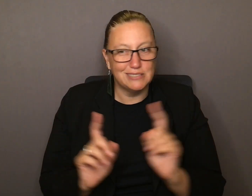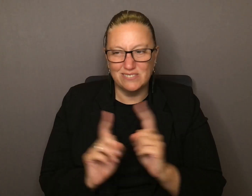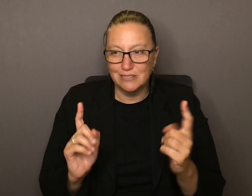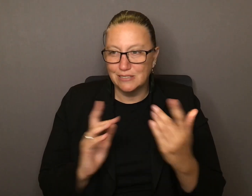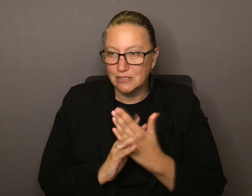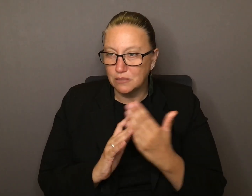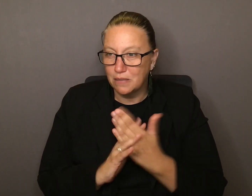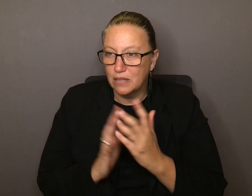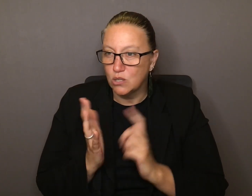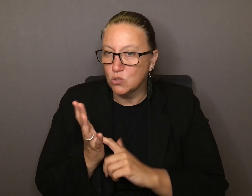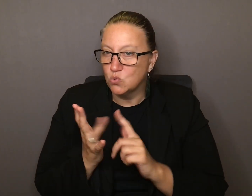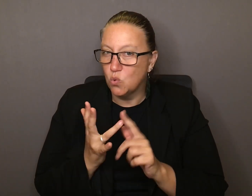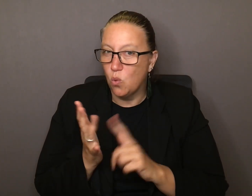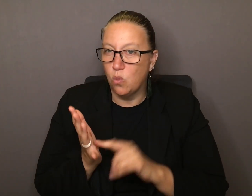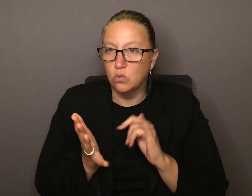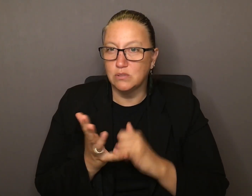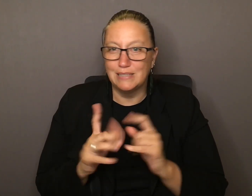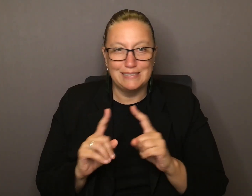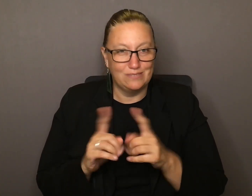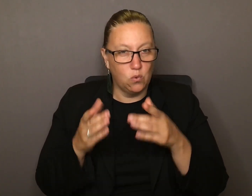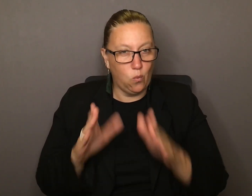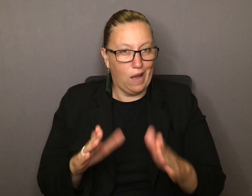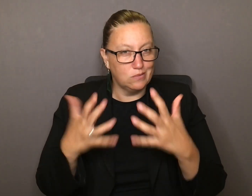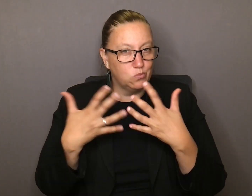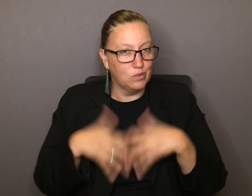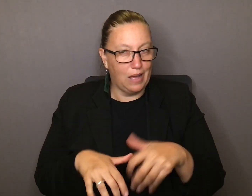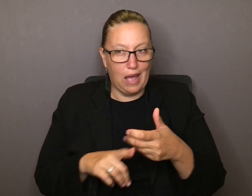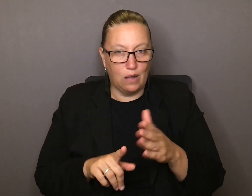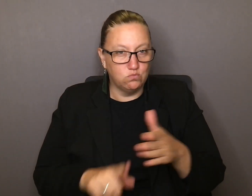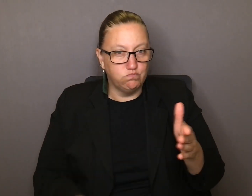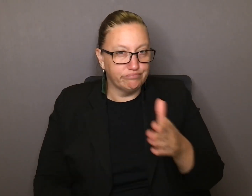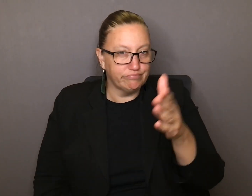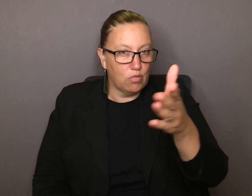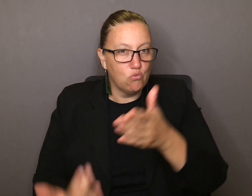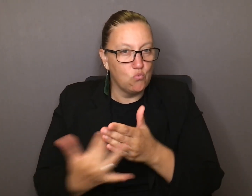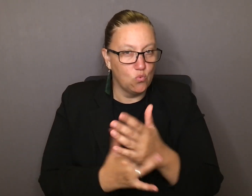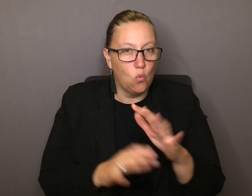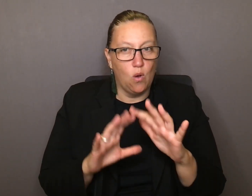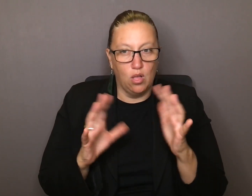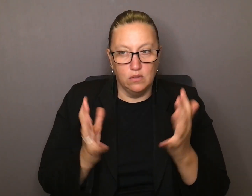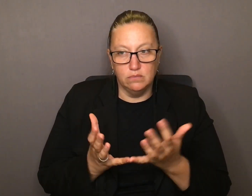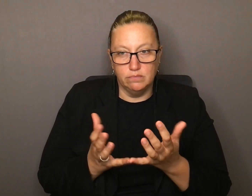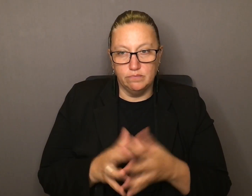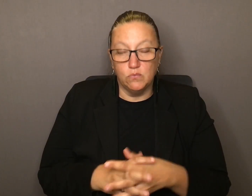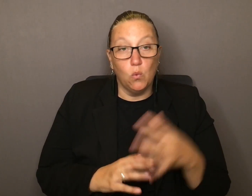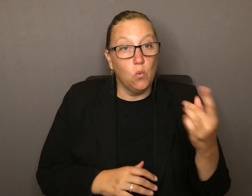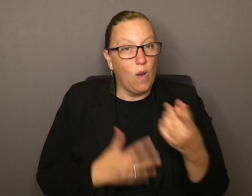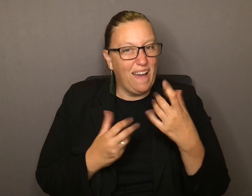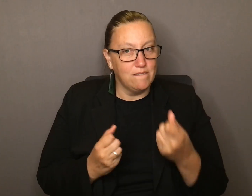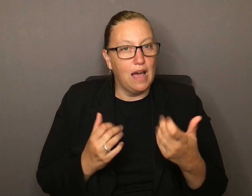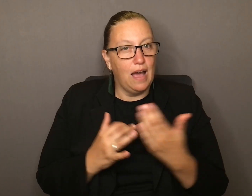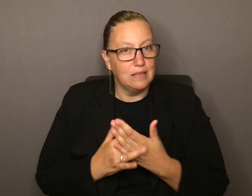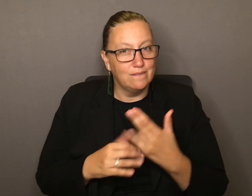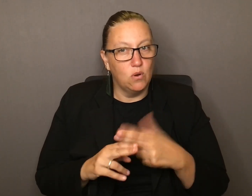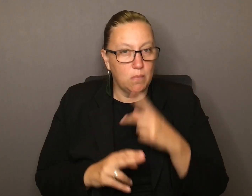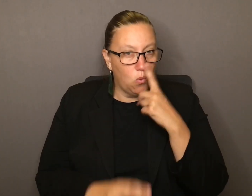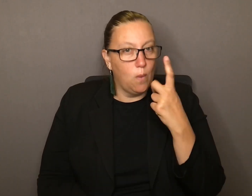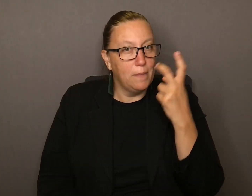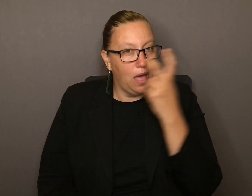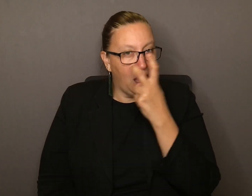different ways of finding our way in the world. So accessibility for people who are blind and vision impaired is key.